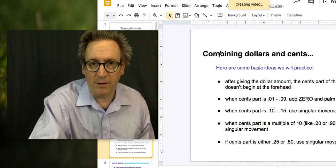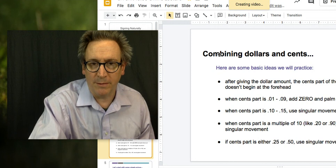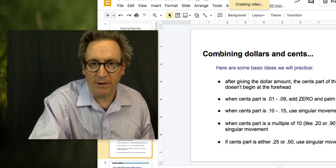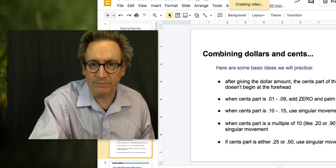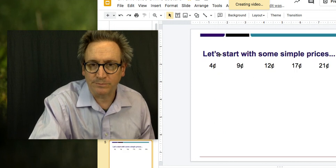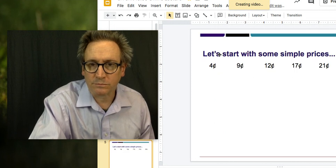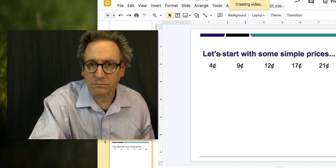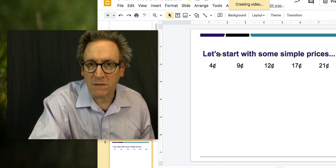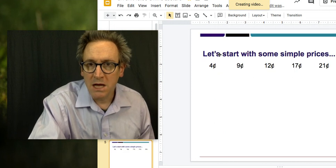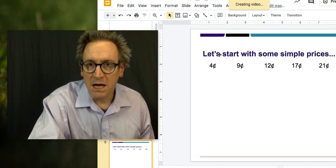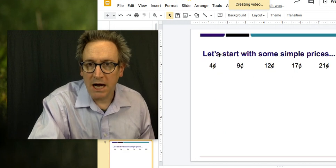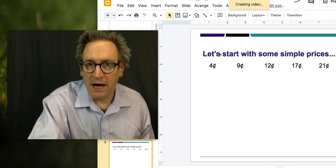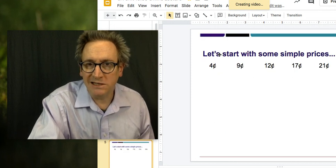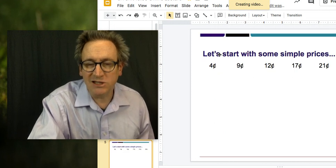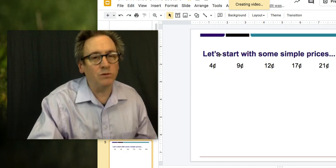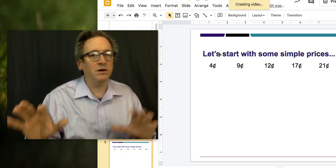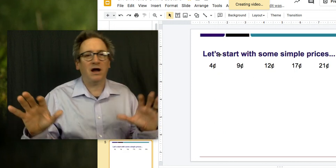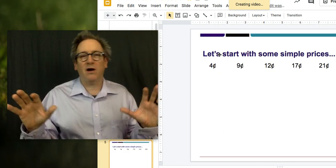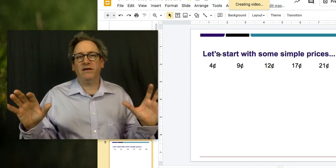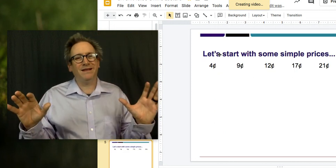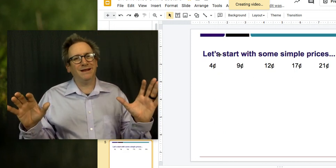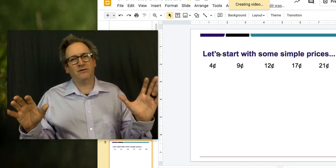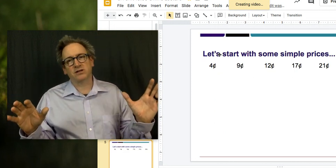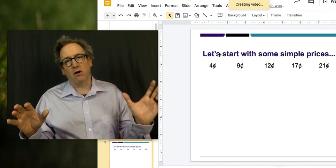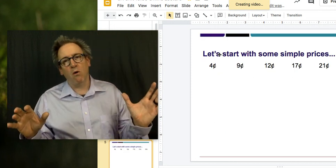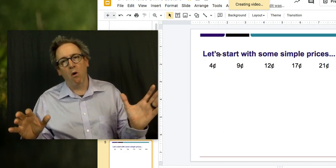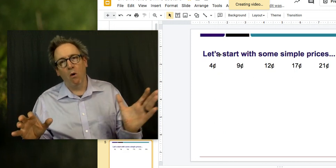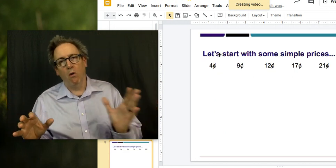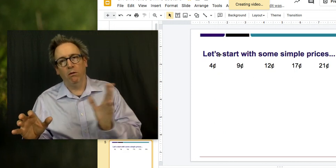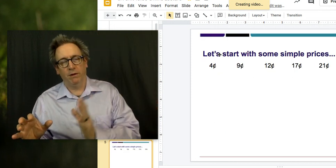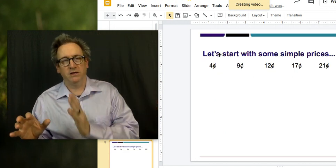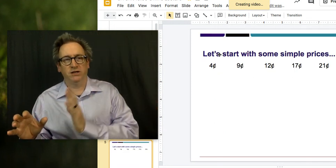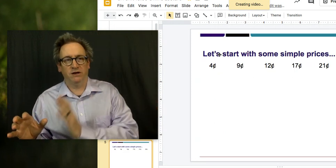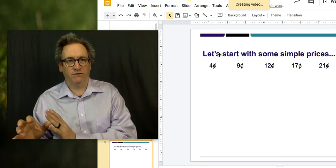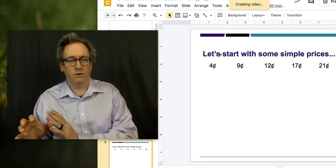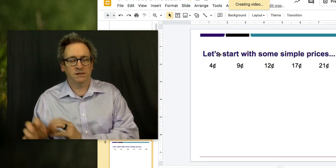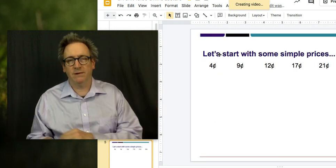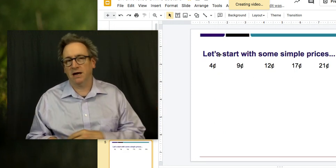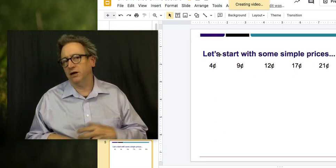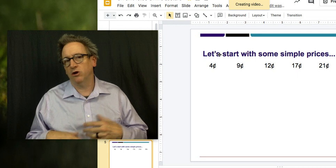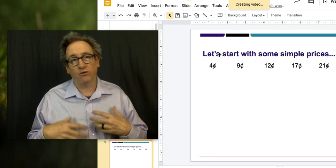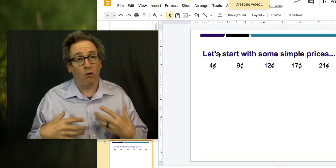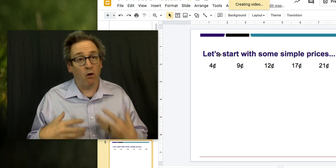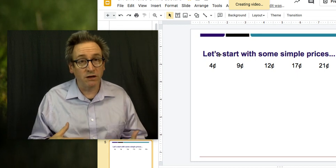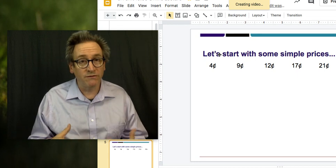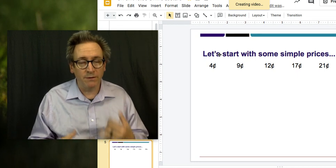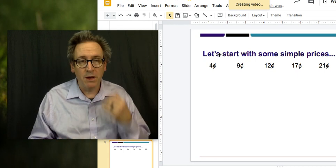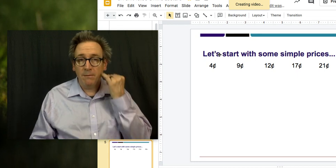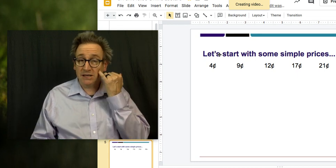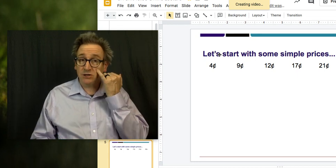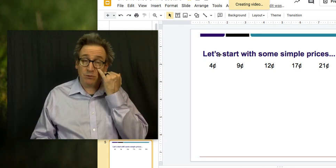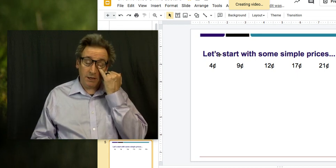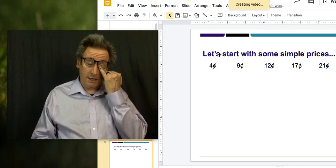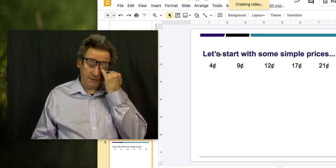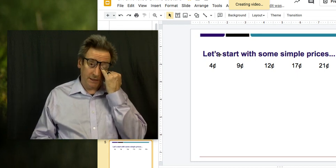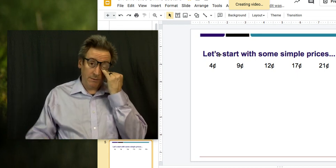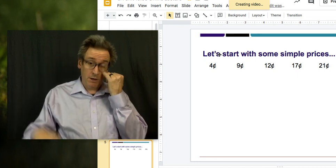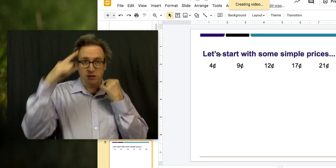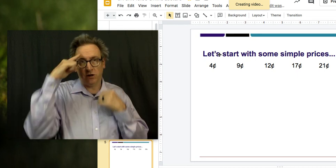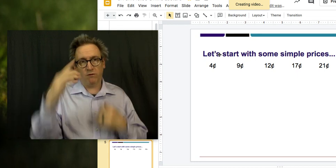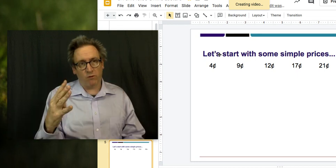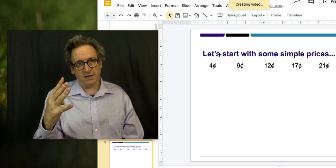right above. So there's a whole bunch of different ones. I'm not going to go through all of them because they're pretty